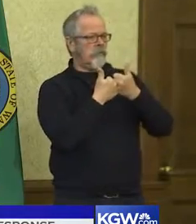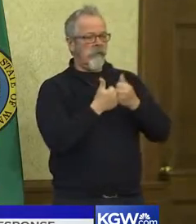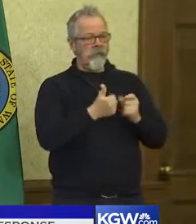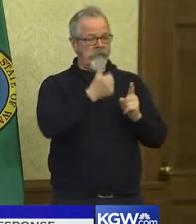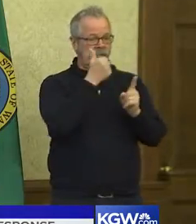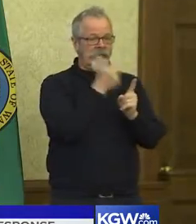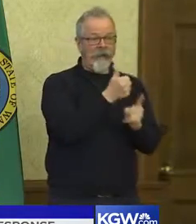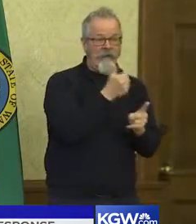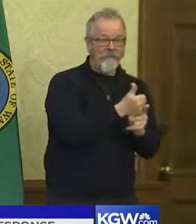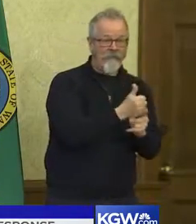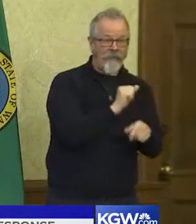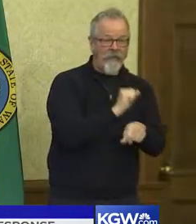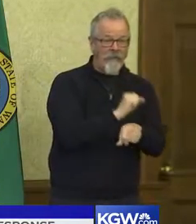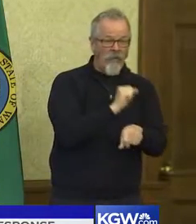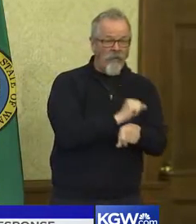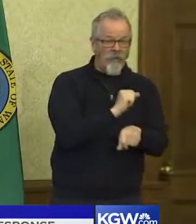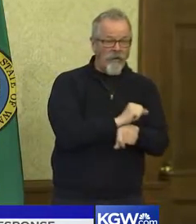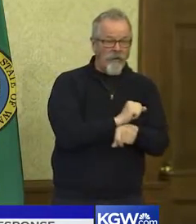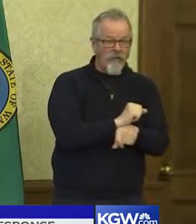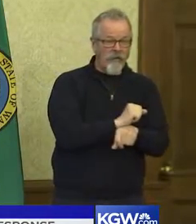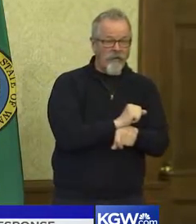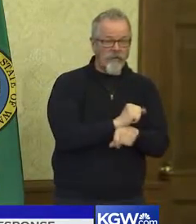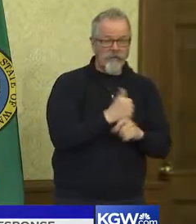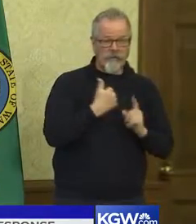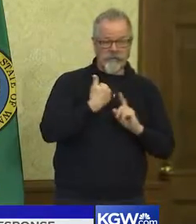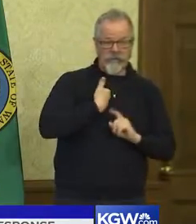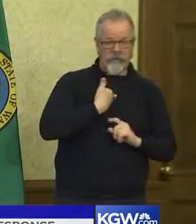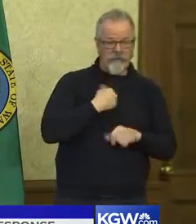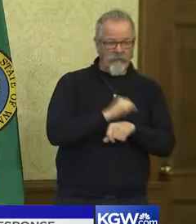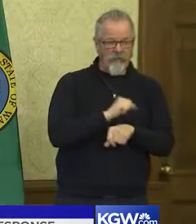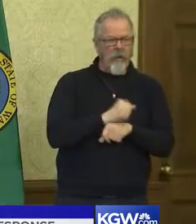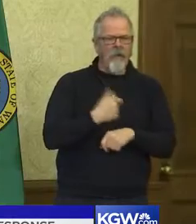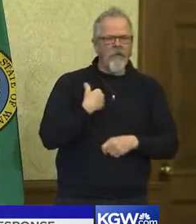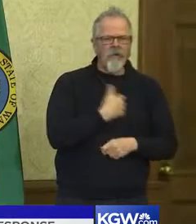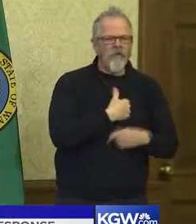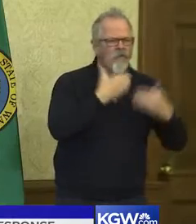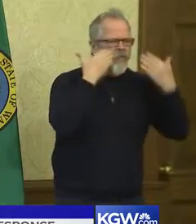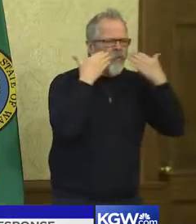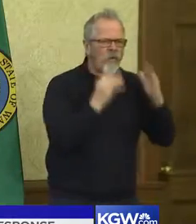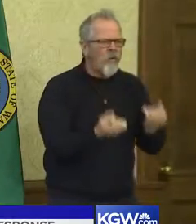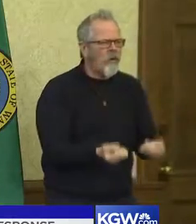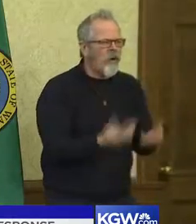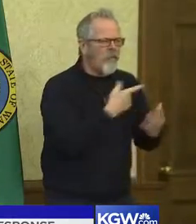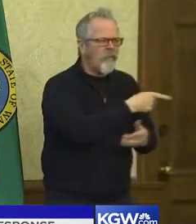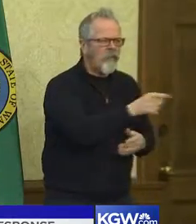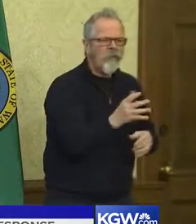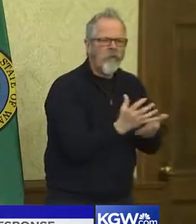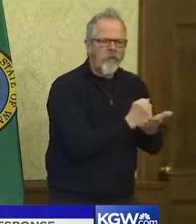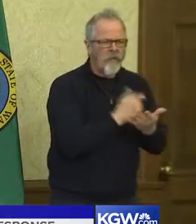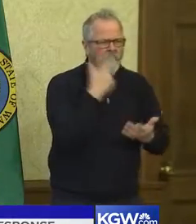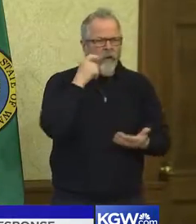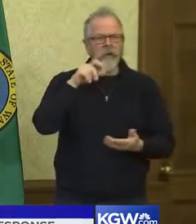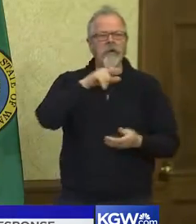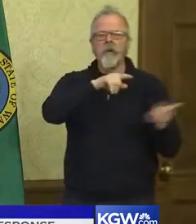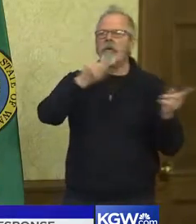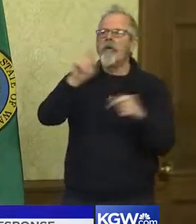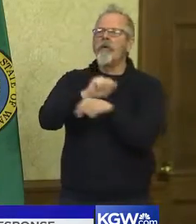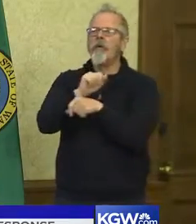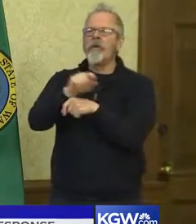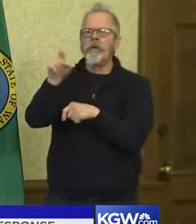to review it. However, in order to expedite and get money into people's pockets, and at the same time